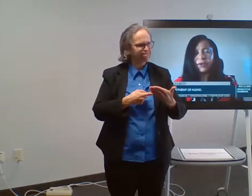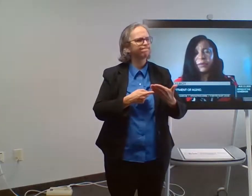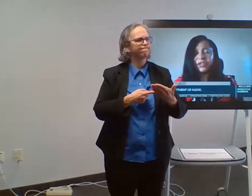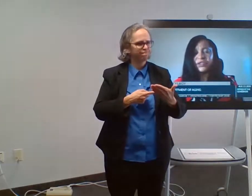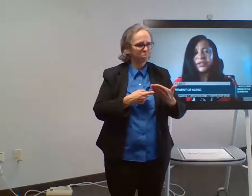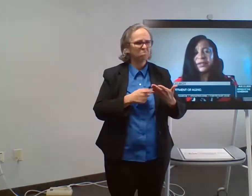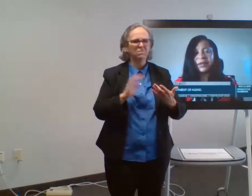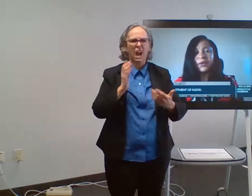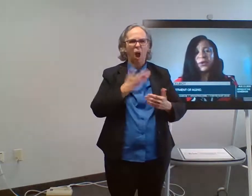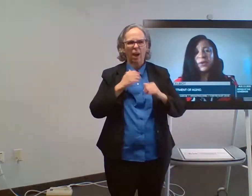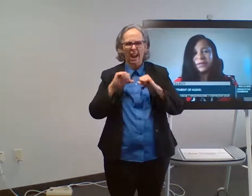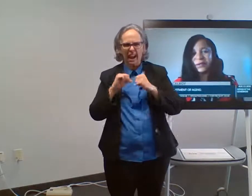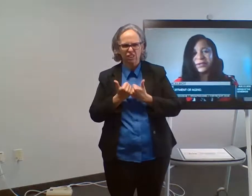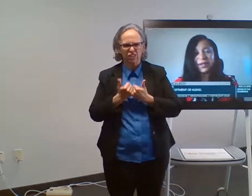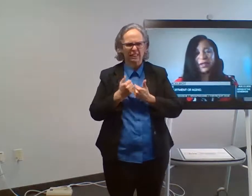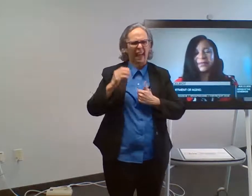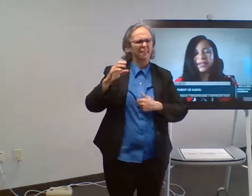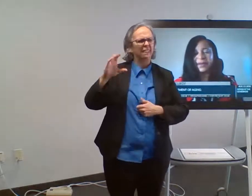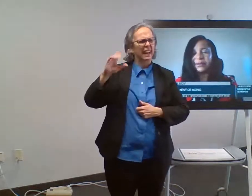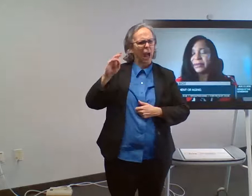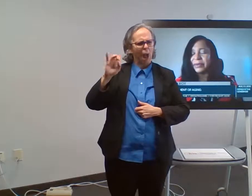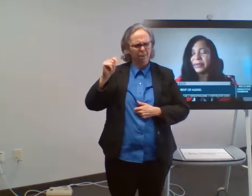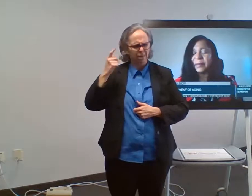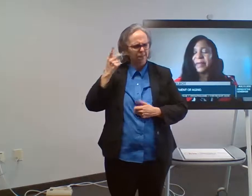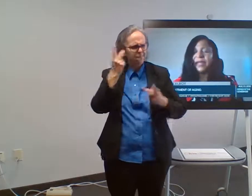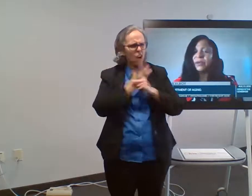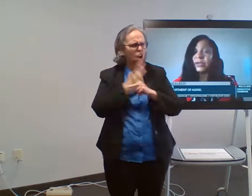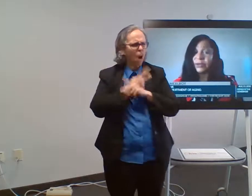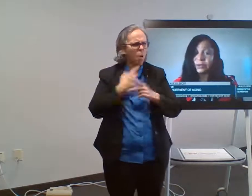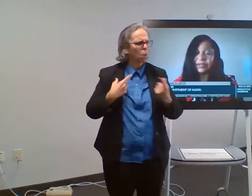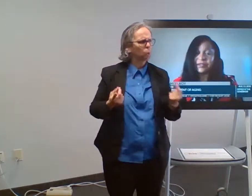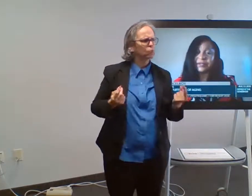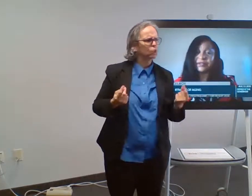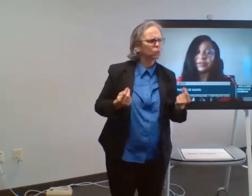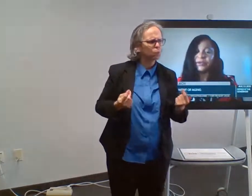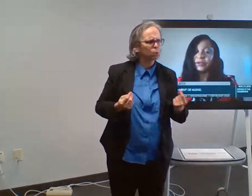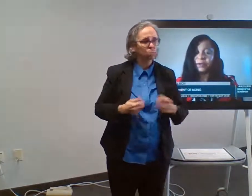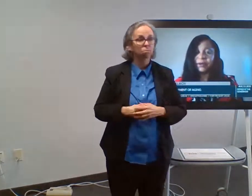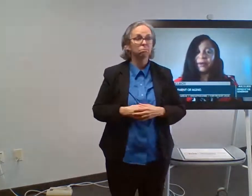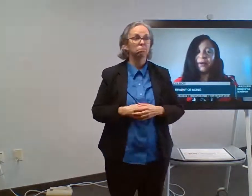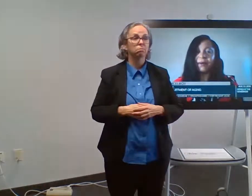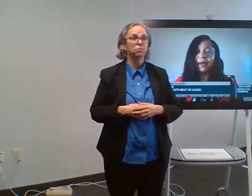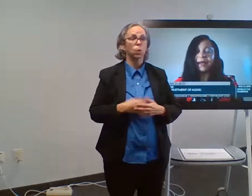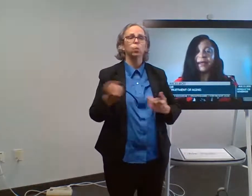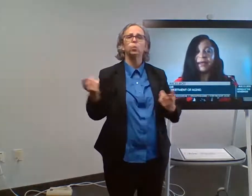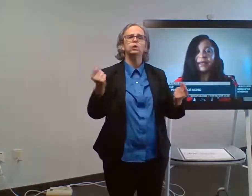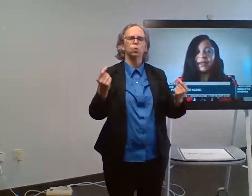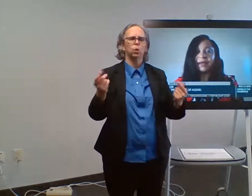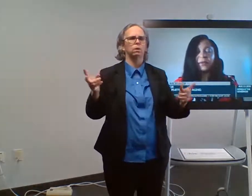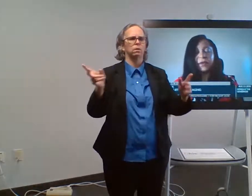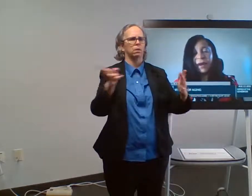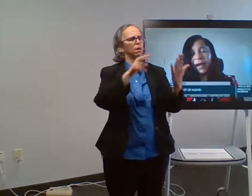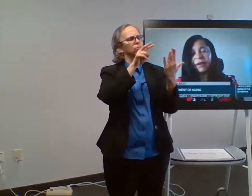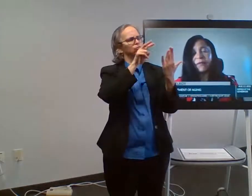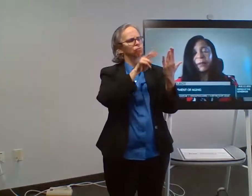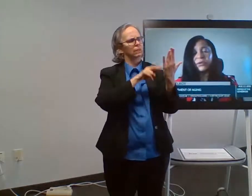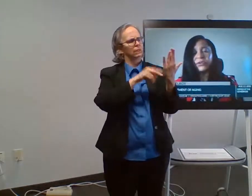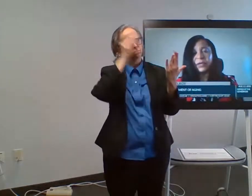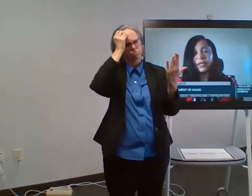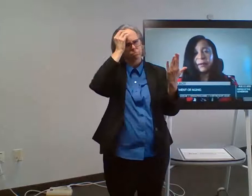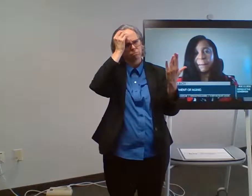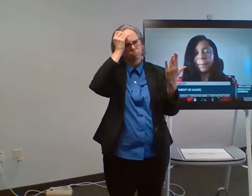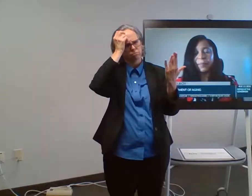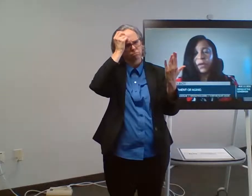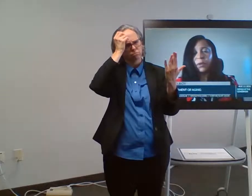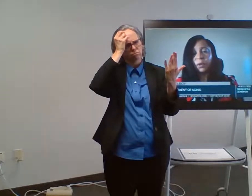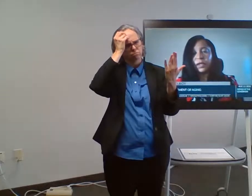as the governor mentioned, we first came together and we looked at this with a critical eye and with the eye of